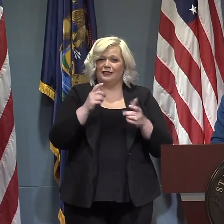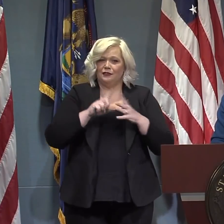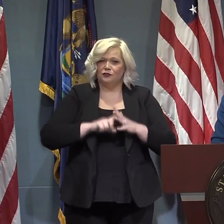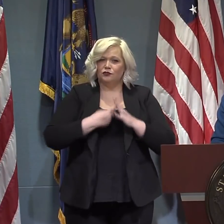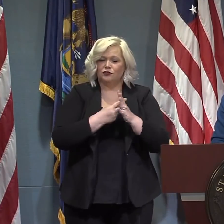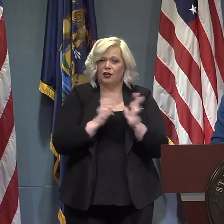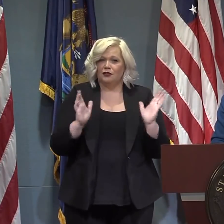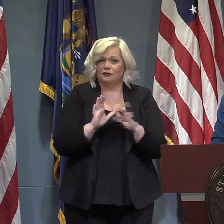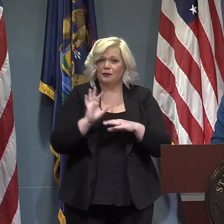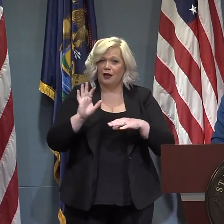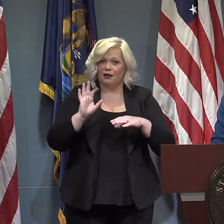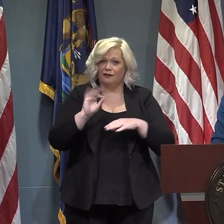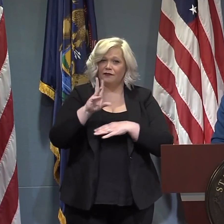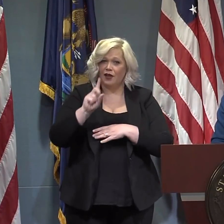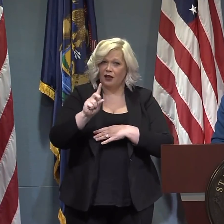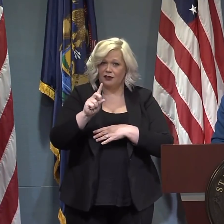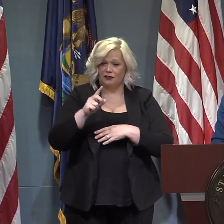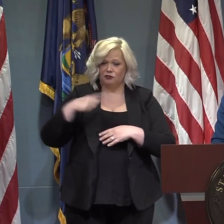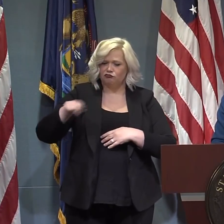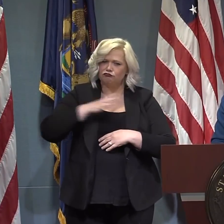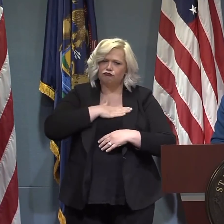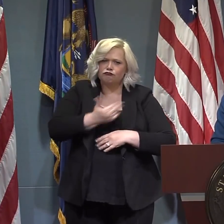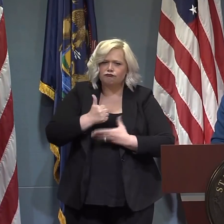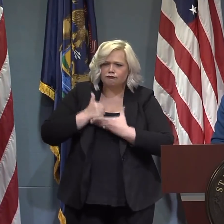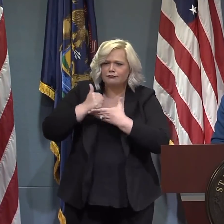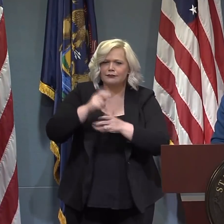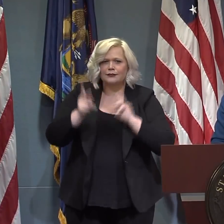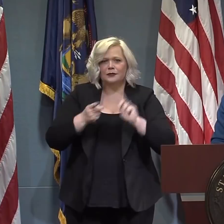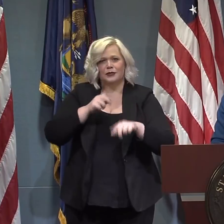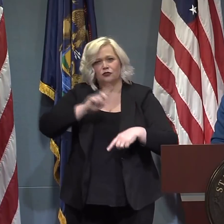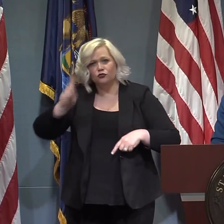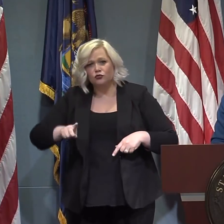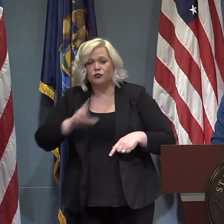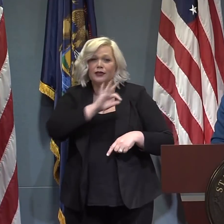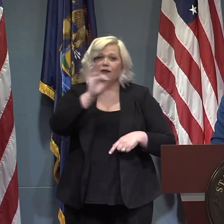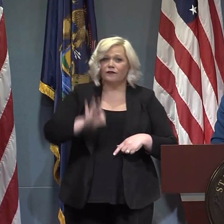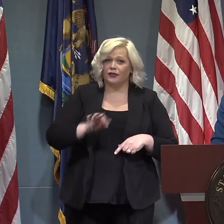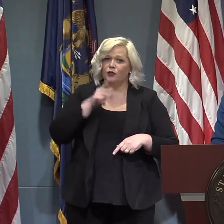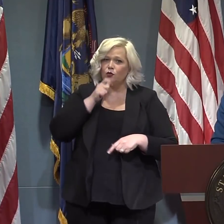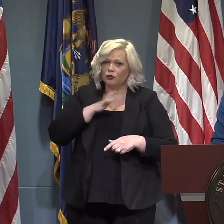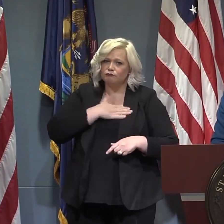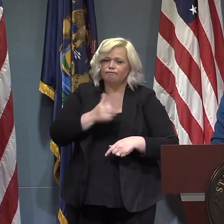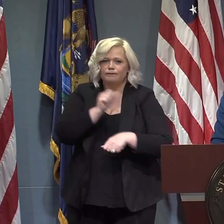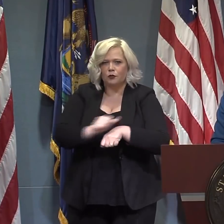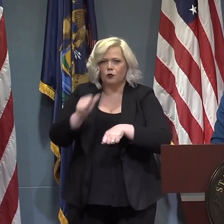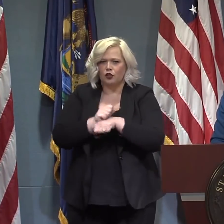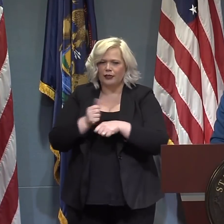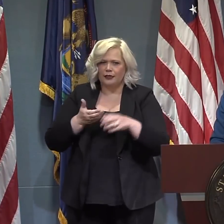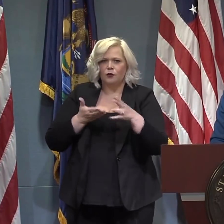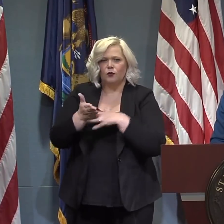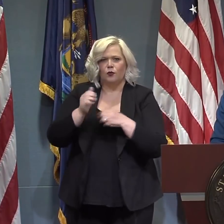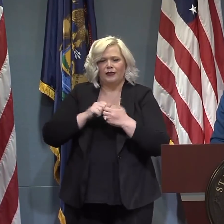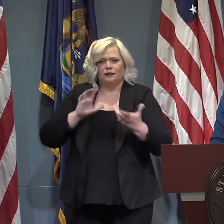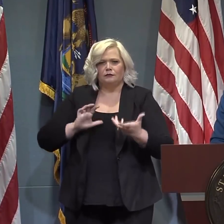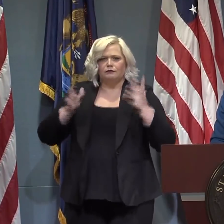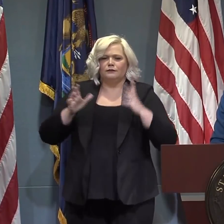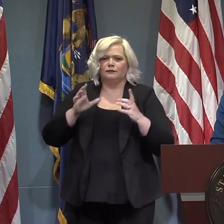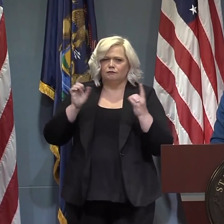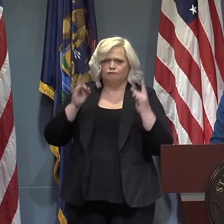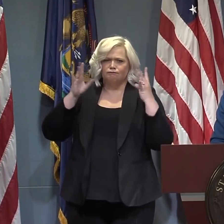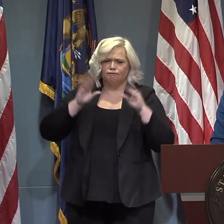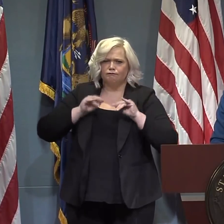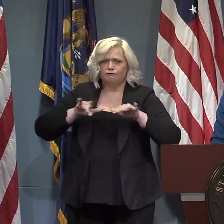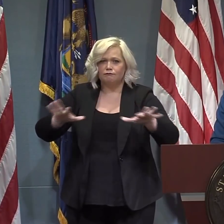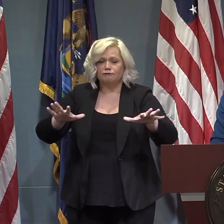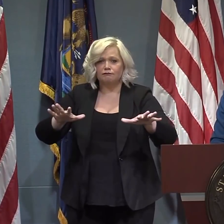stepping up to help groups in Detroit and Flint on the front lines of the COVID-19 pandemic. They've made a generous